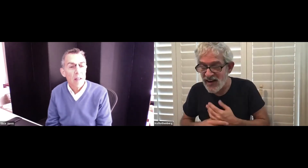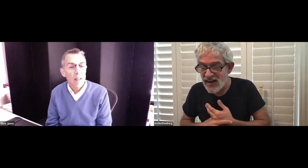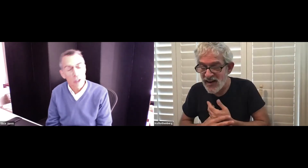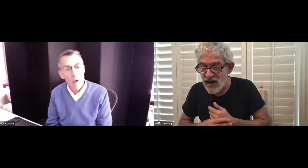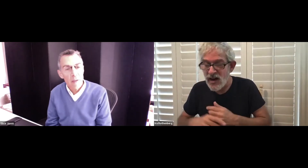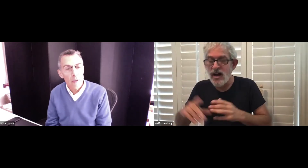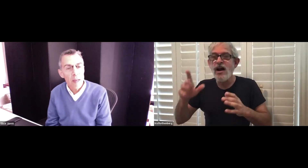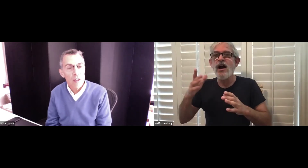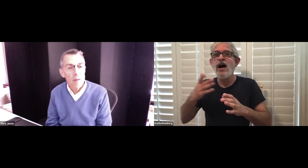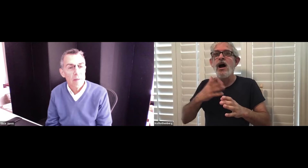sharing information.